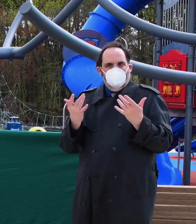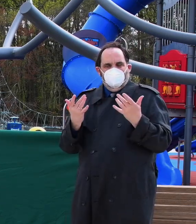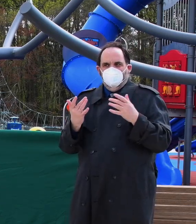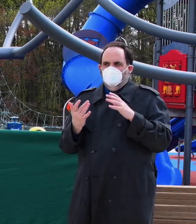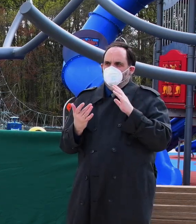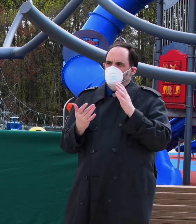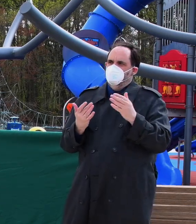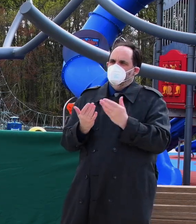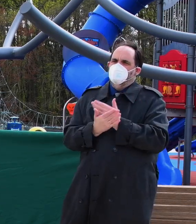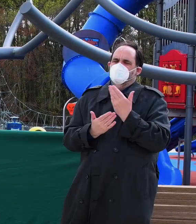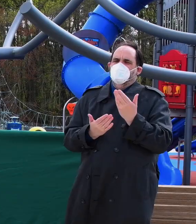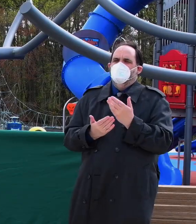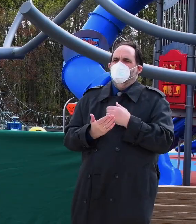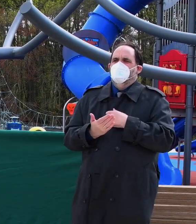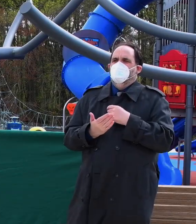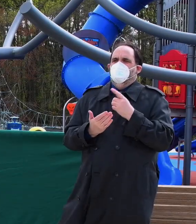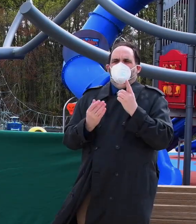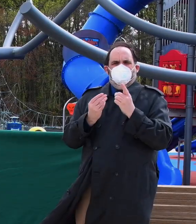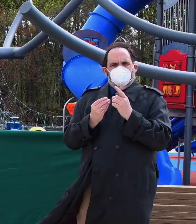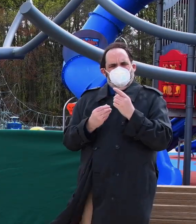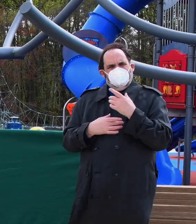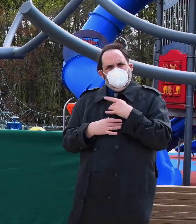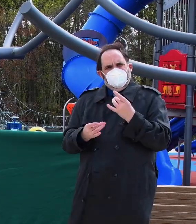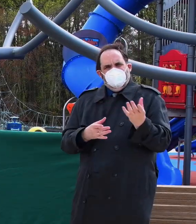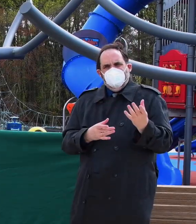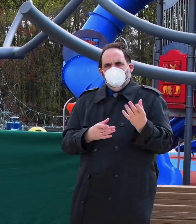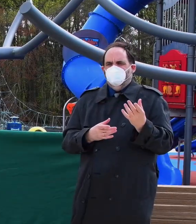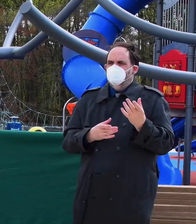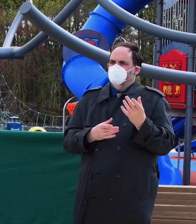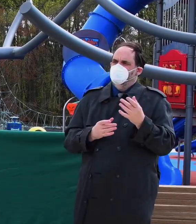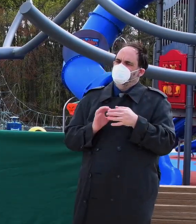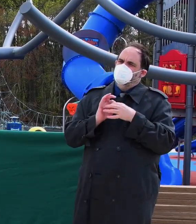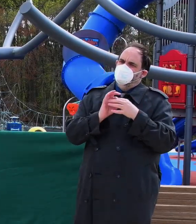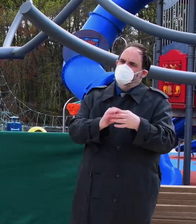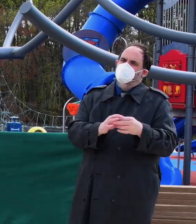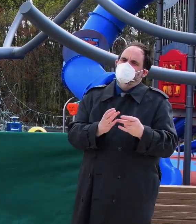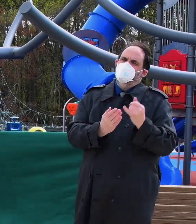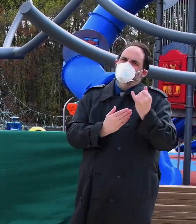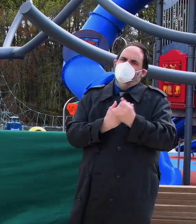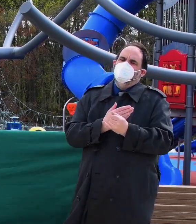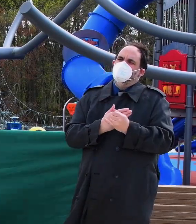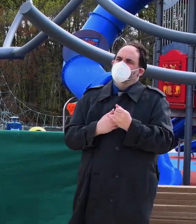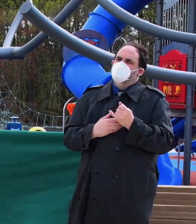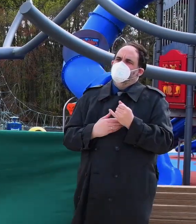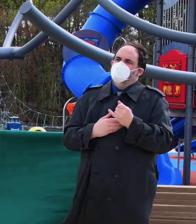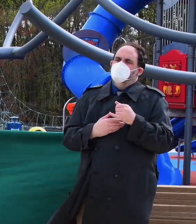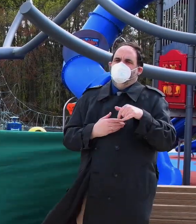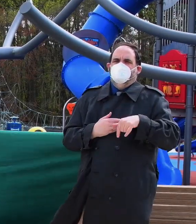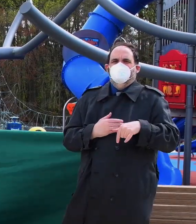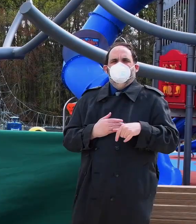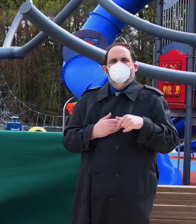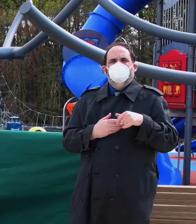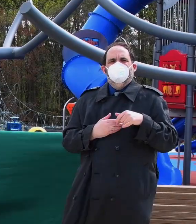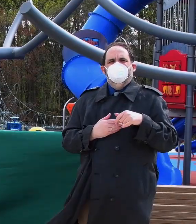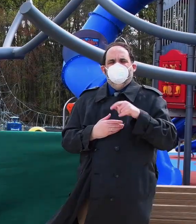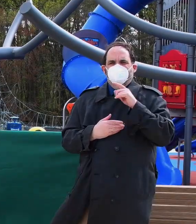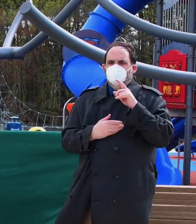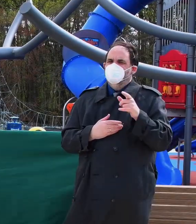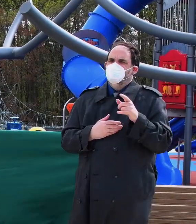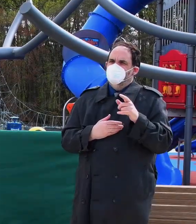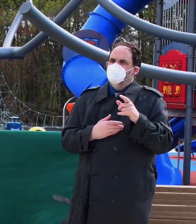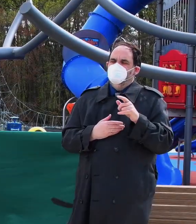about. One of the interesting things about this whole effort has been the fact that this has really